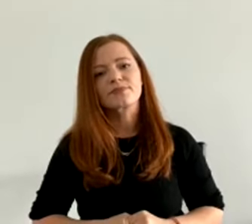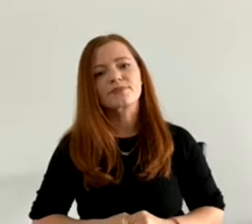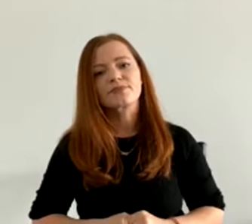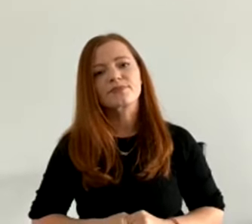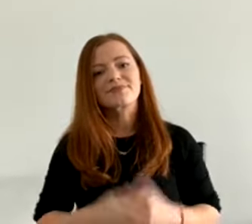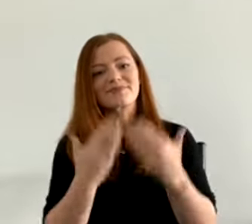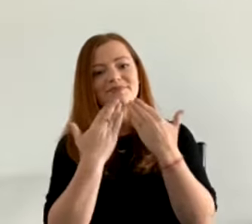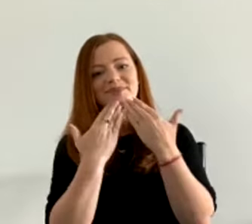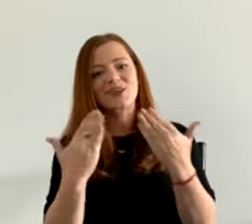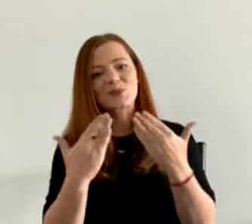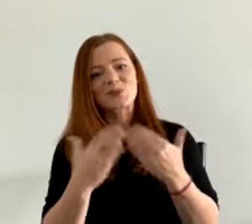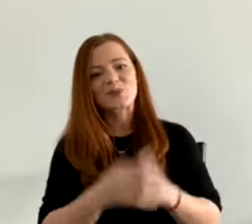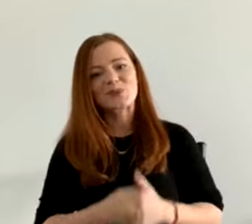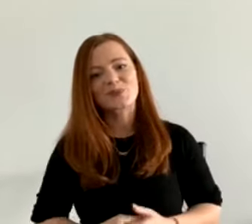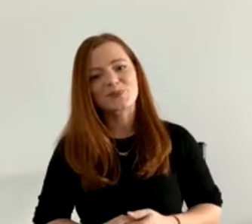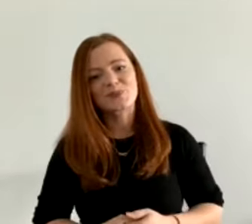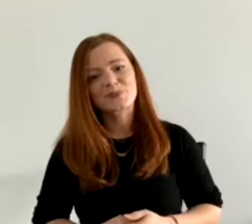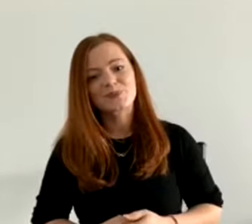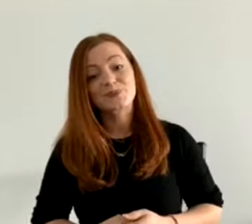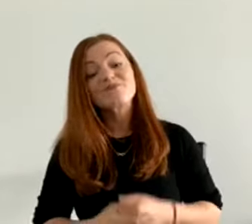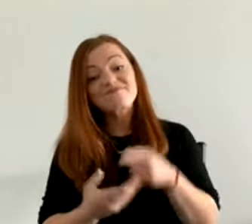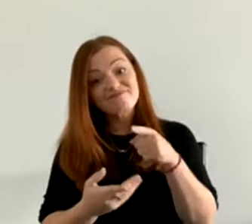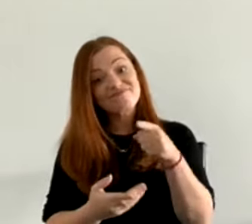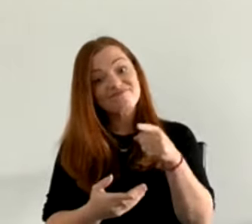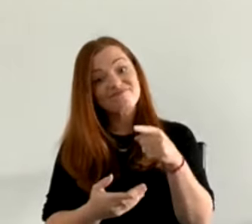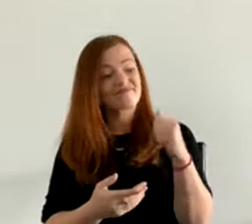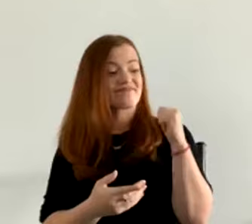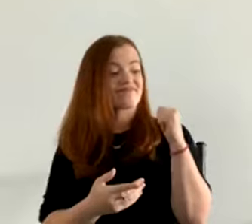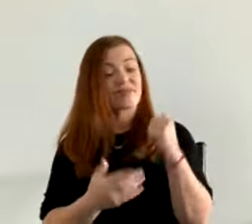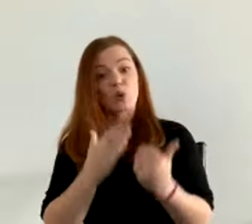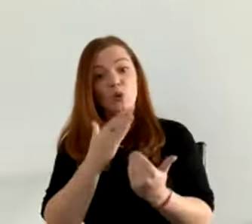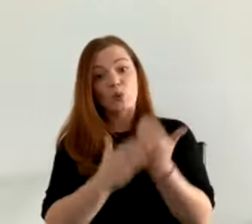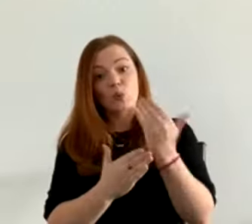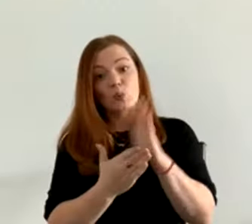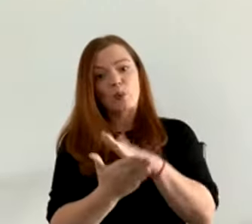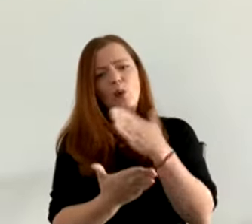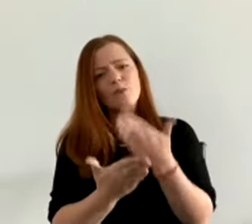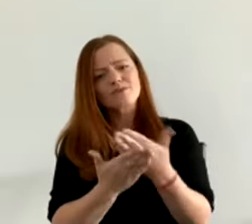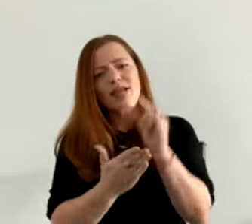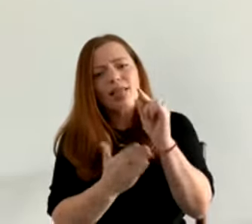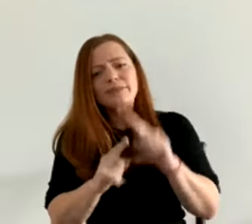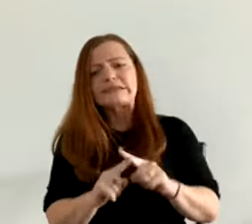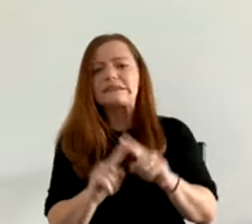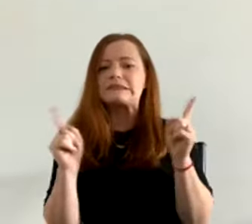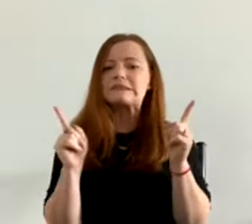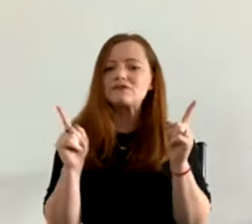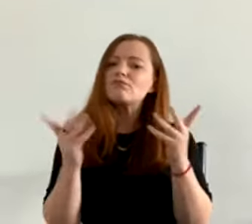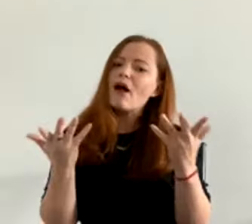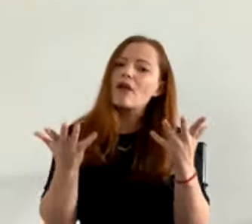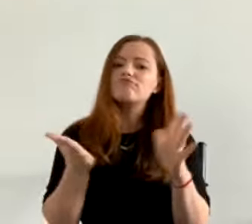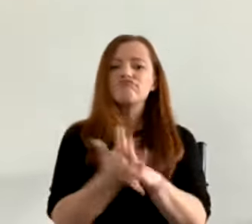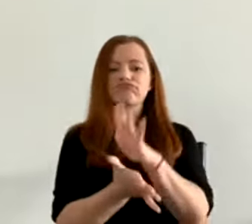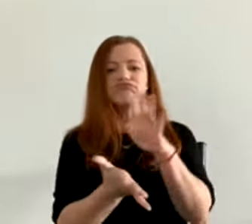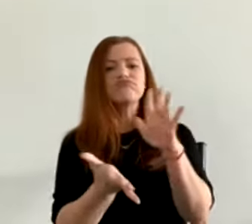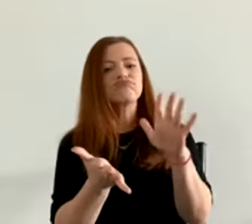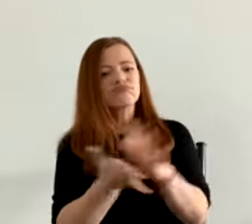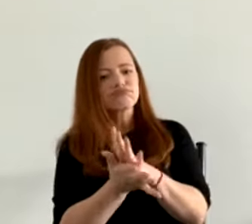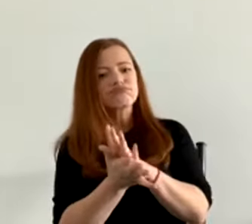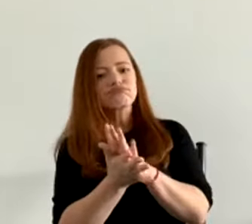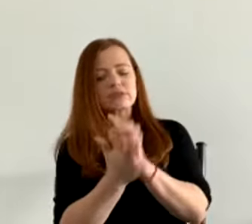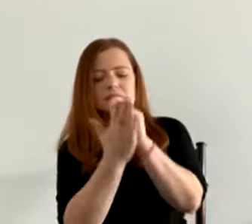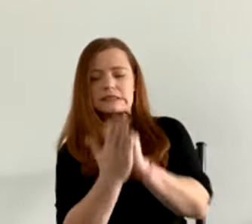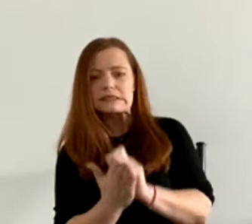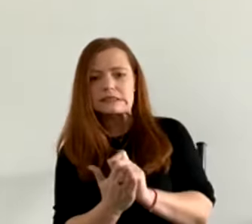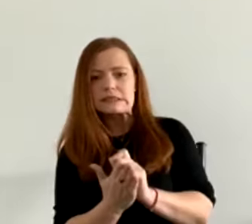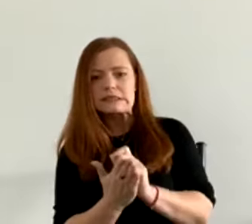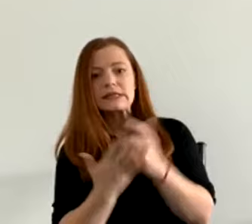Thanks. So those are some new poems. Slightly different to the ones I've been doing so far, but I'm enjoying writing them. I've bought a massive map of